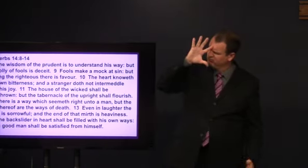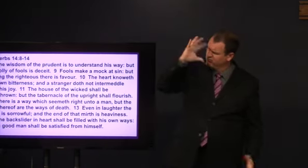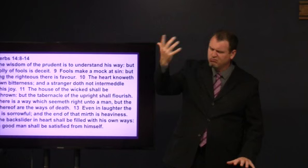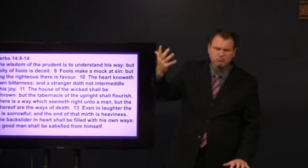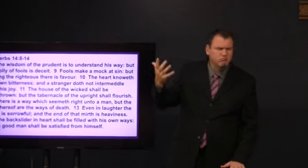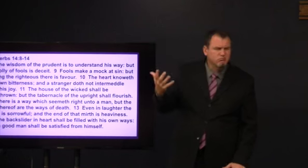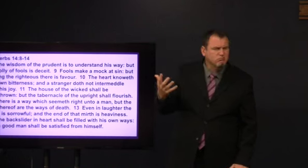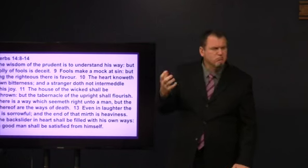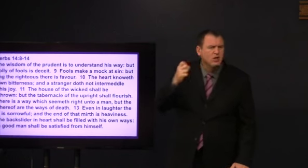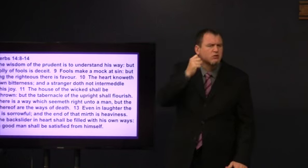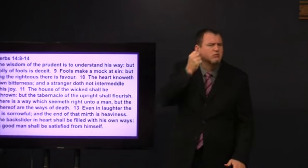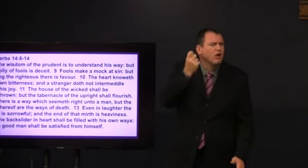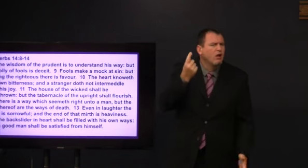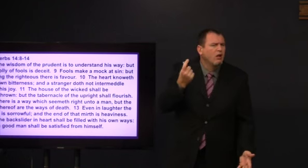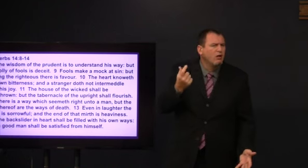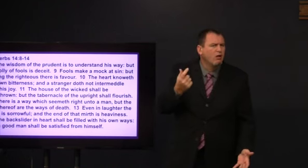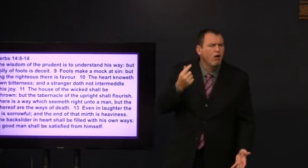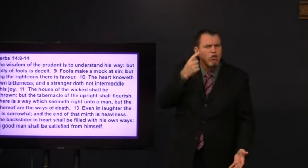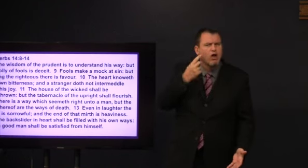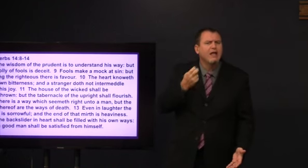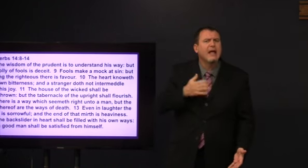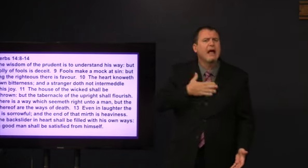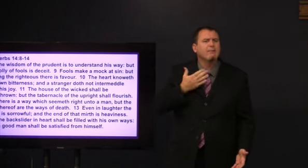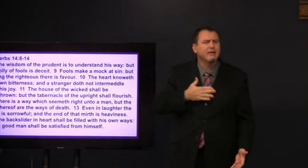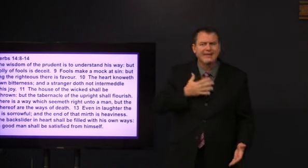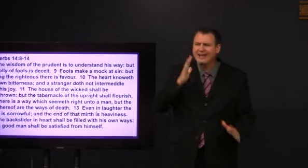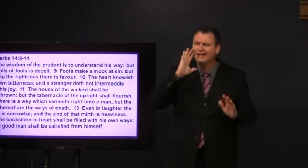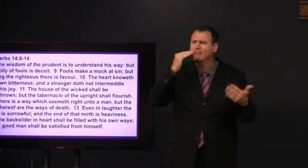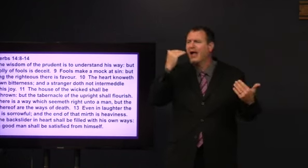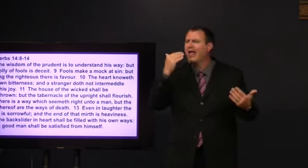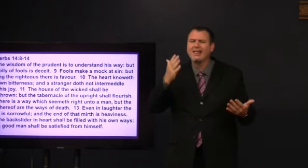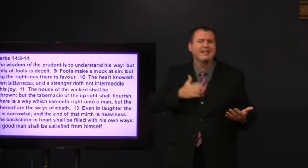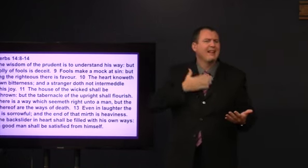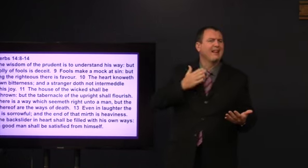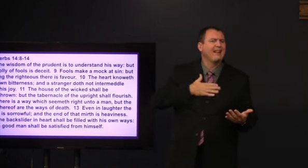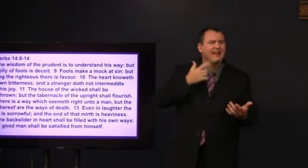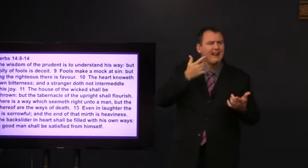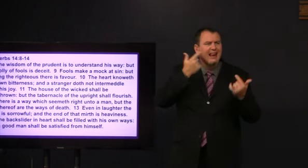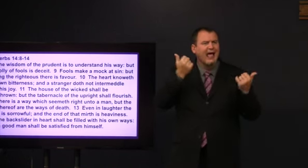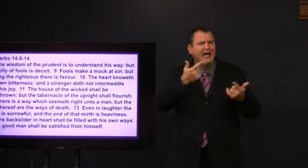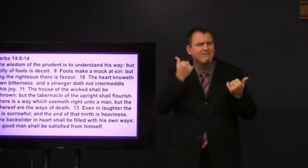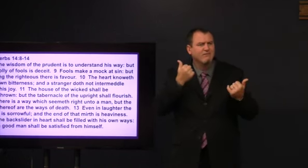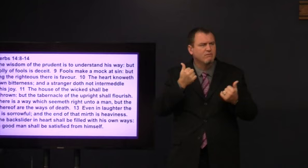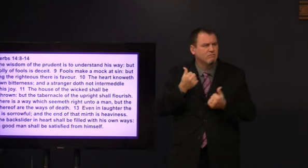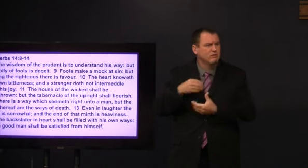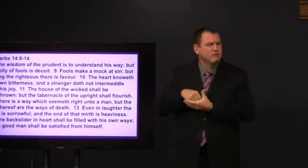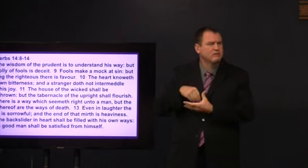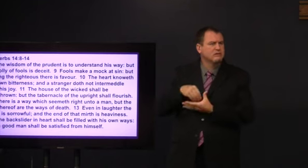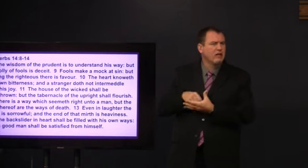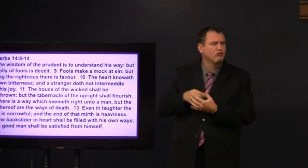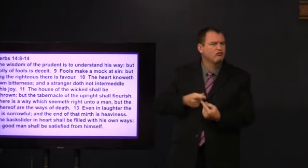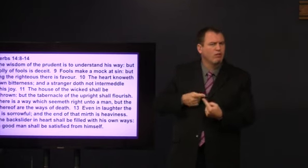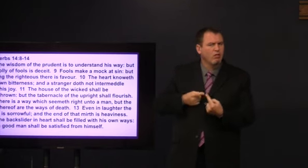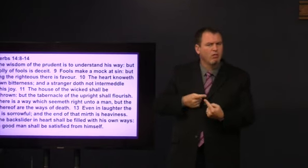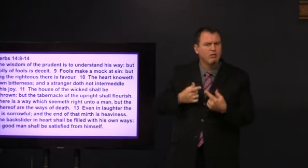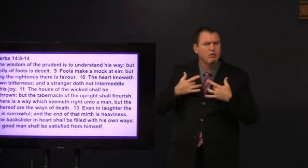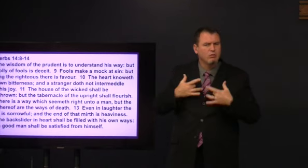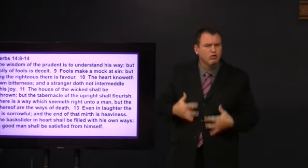And when he killed himself, people were confused. They didn't understand. They thought he was happy. He was always smiling and laughing. But inside,